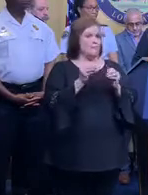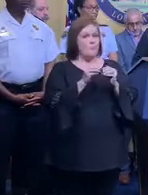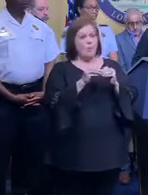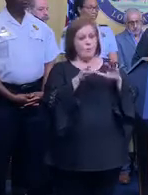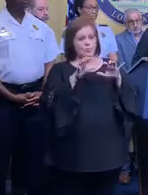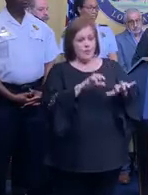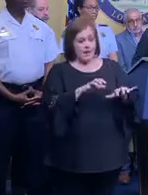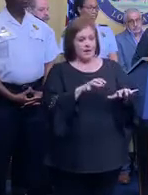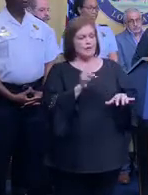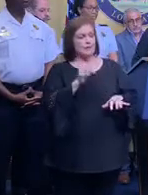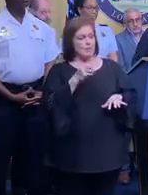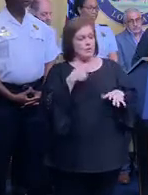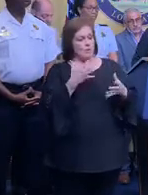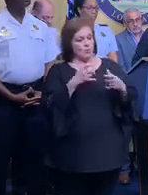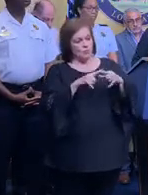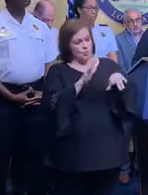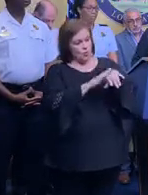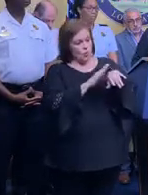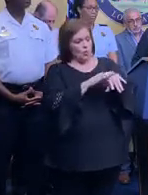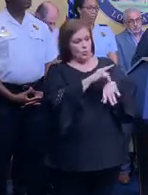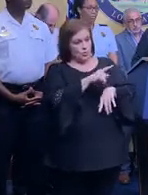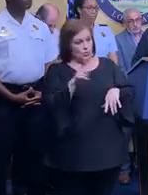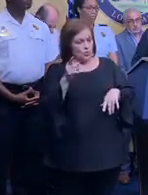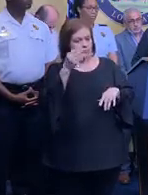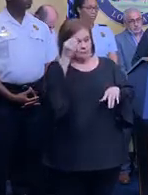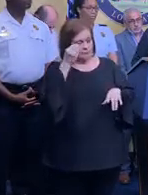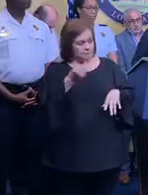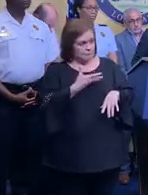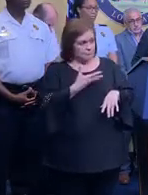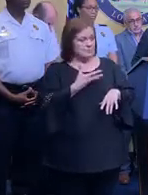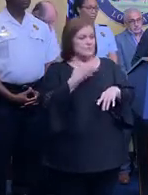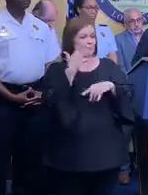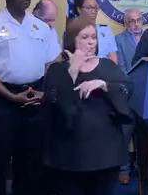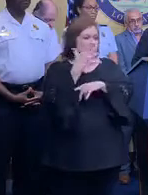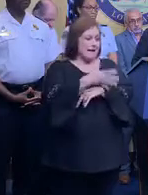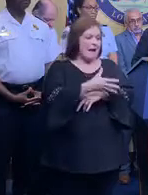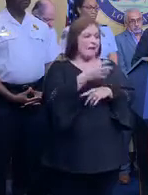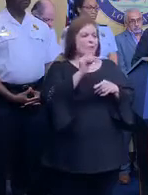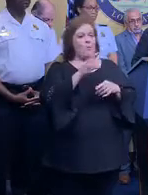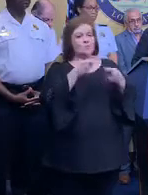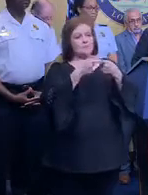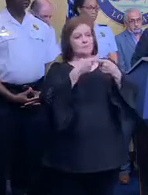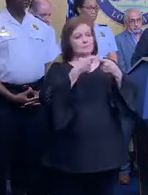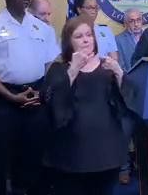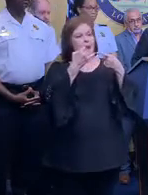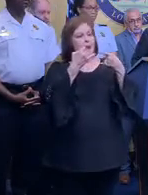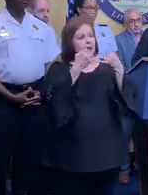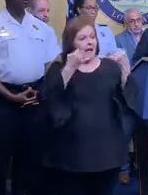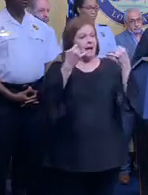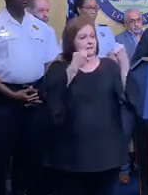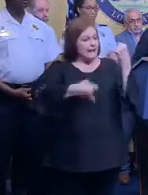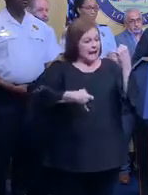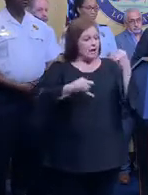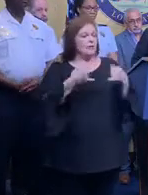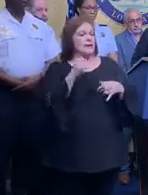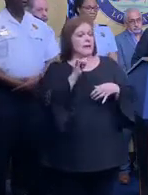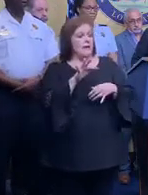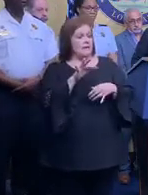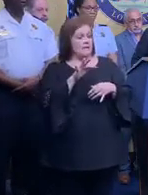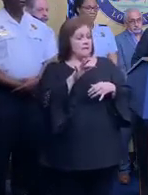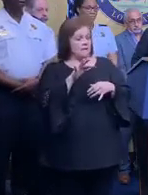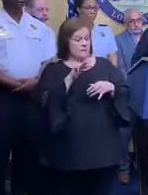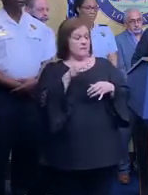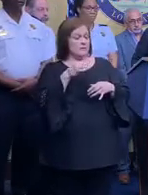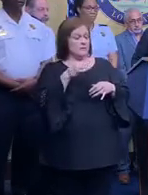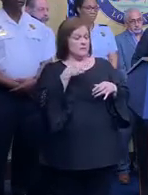We want our citizens to report down lines, down trees. The New Orleans City Council meeting scheduled for